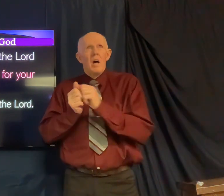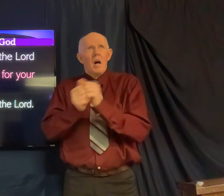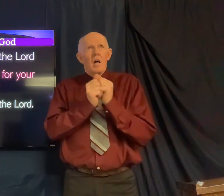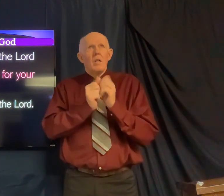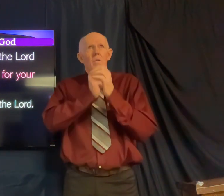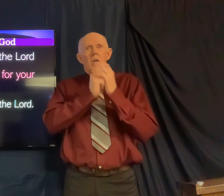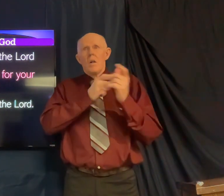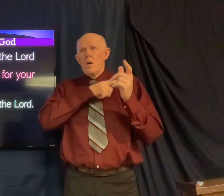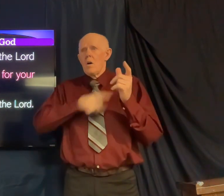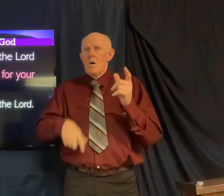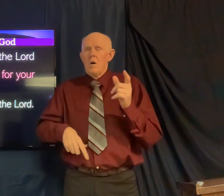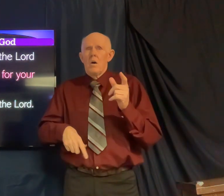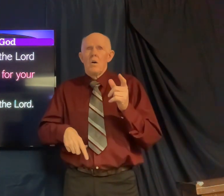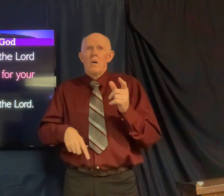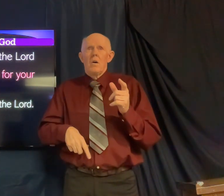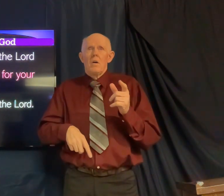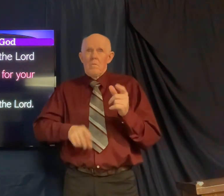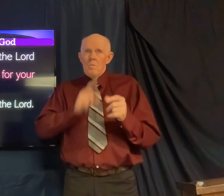In assembly together to worship the Lord.